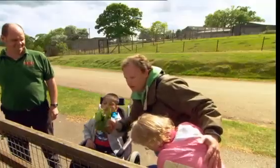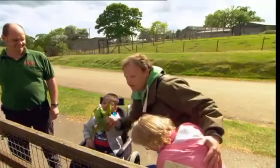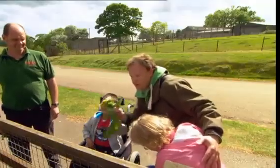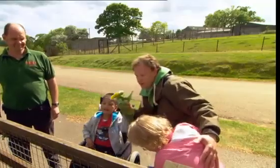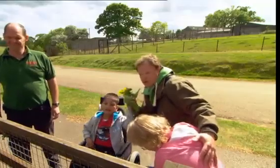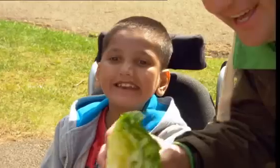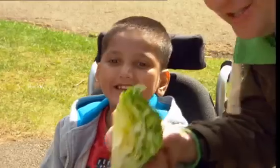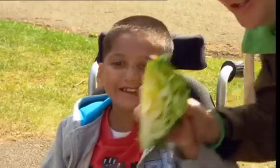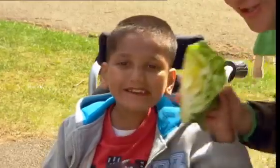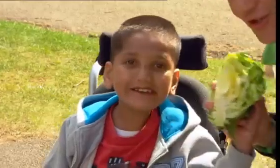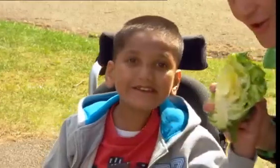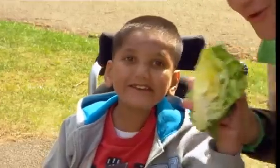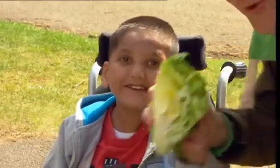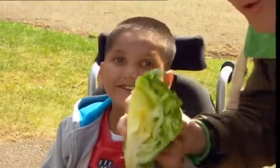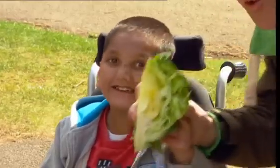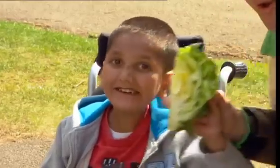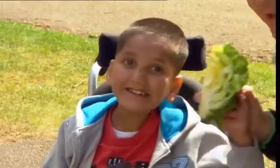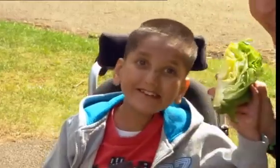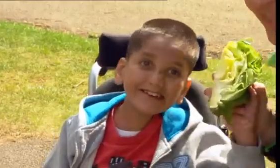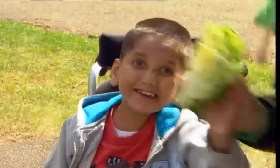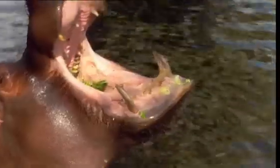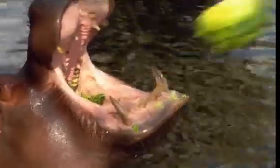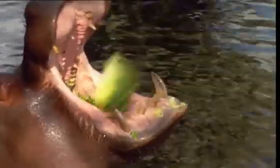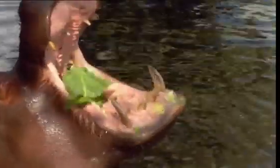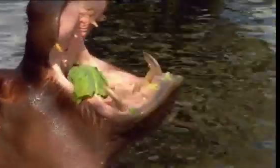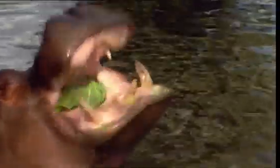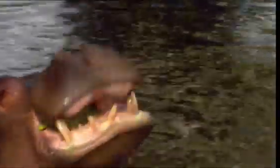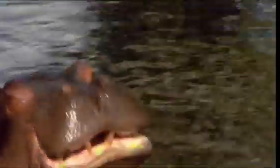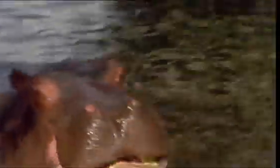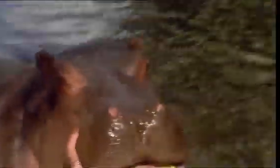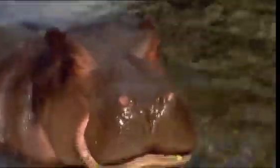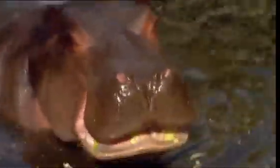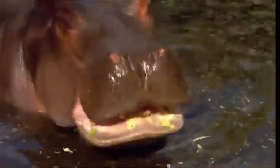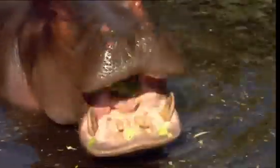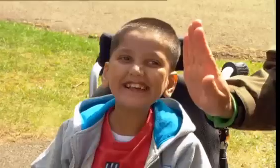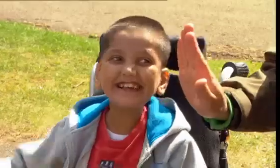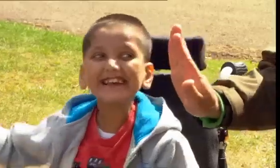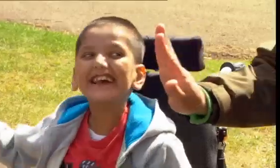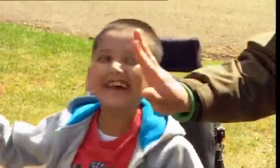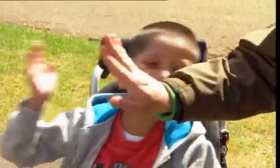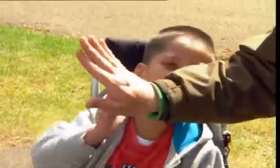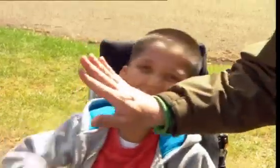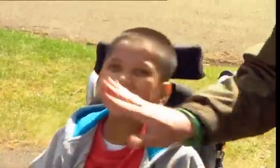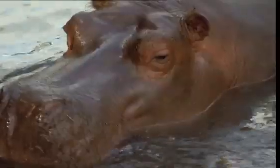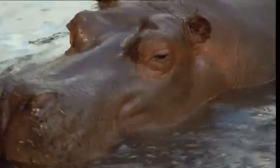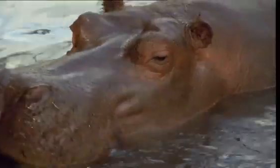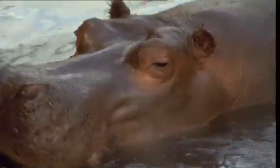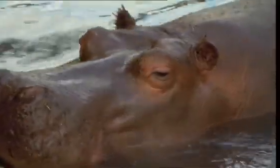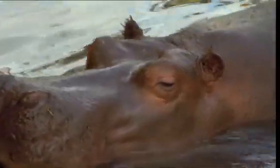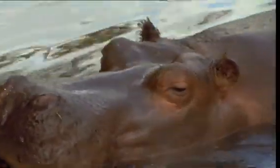1, 2, 3. Whoa! High five! Woo! You